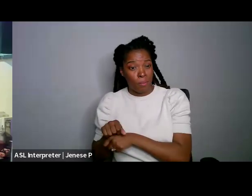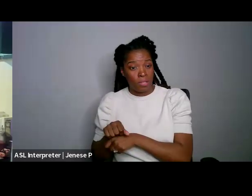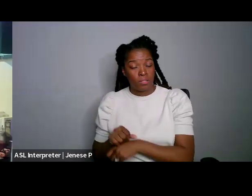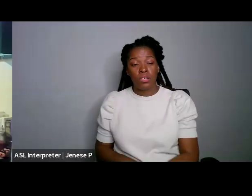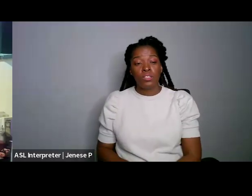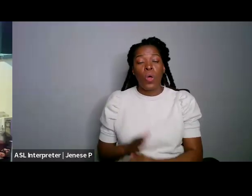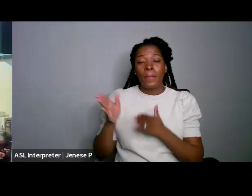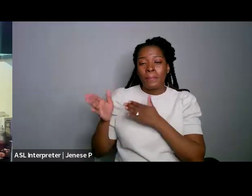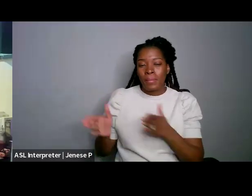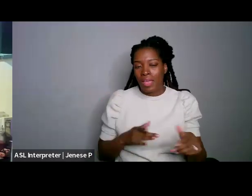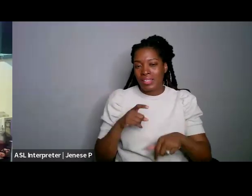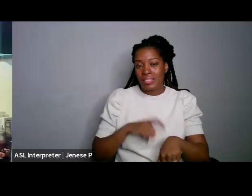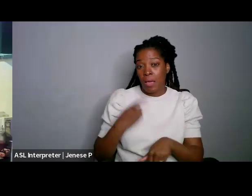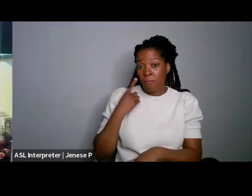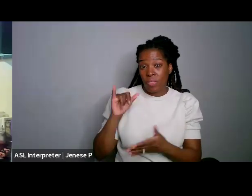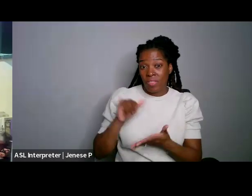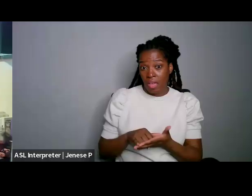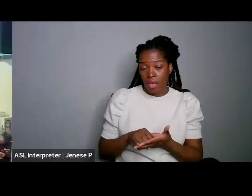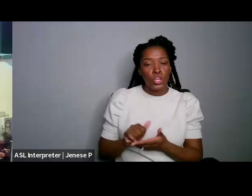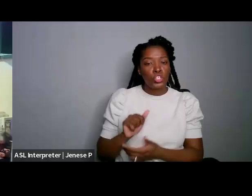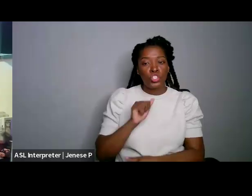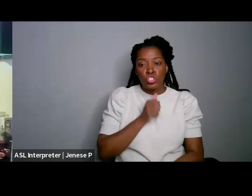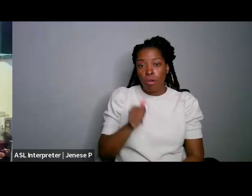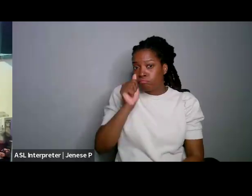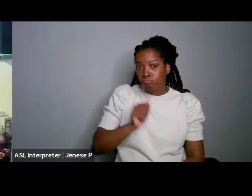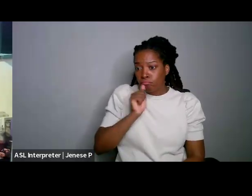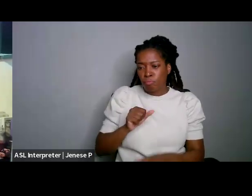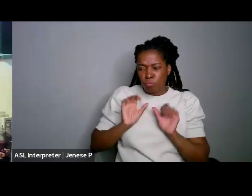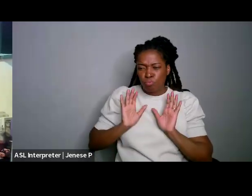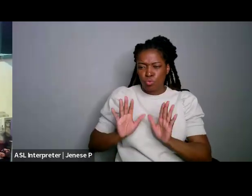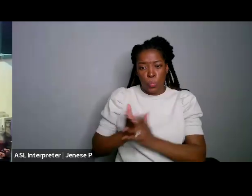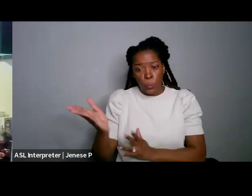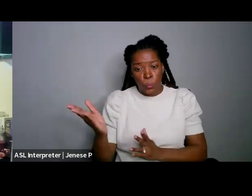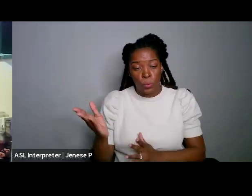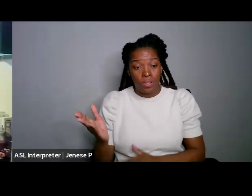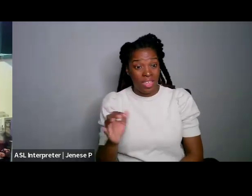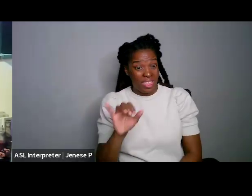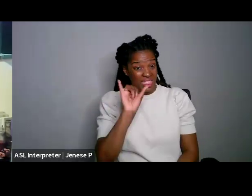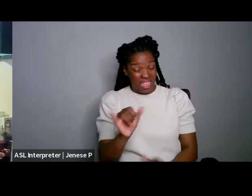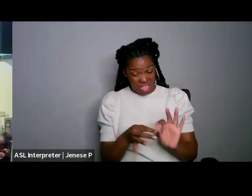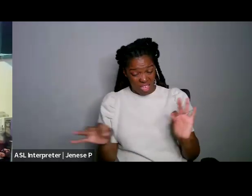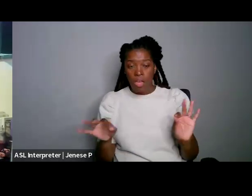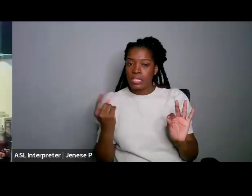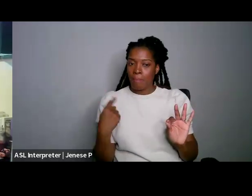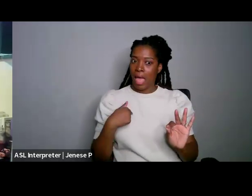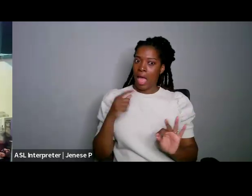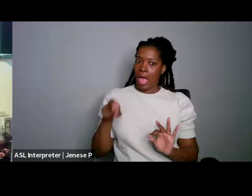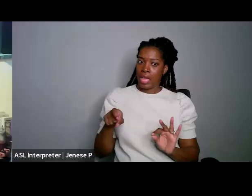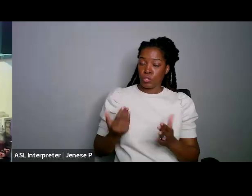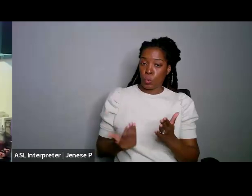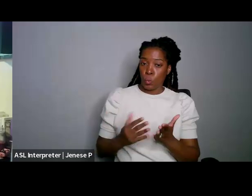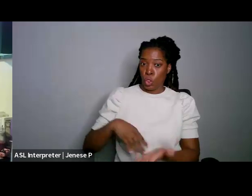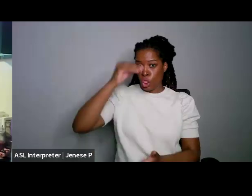through. Okay. And this was something I had to learn when I started my entrepreneurial journey. In